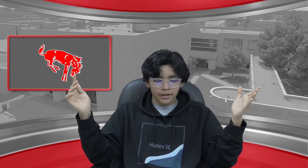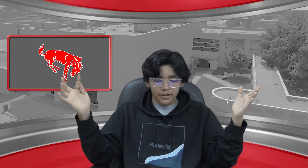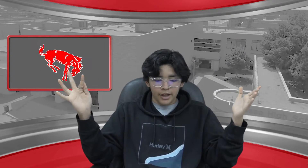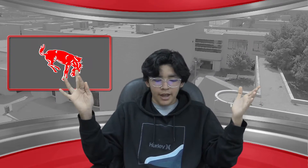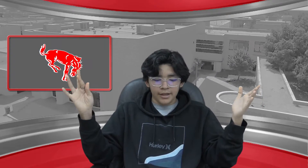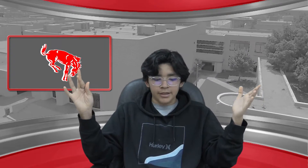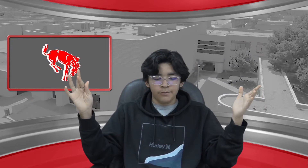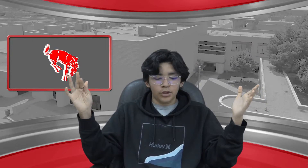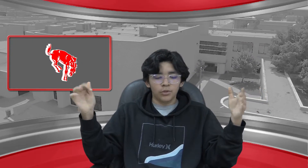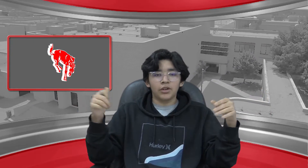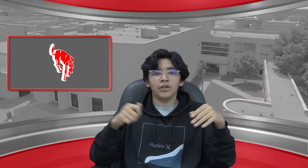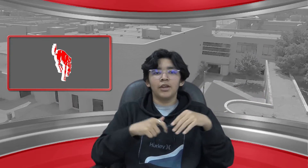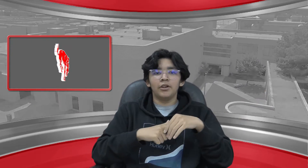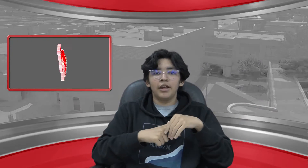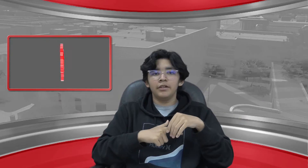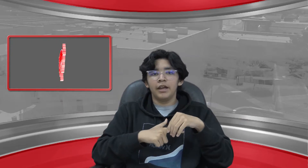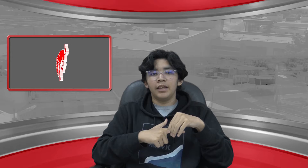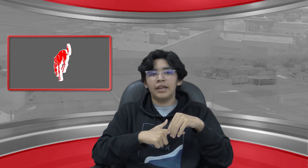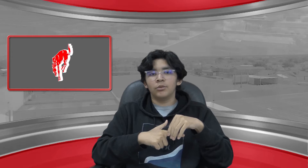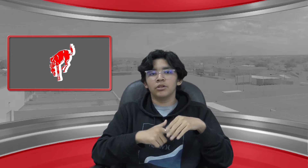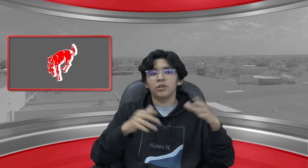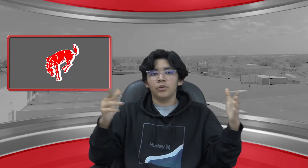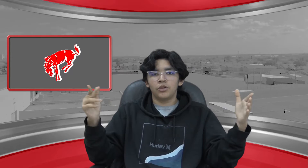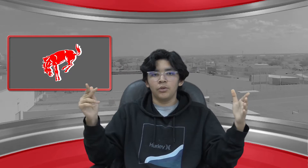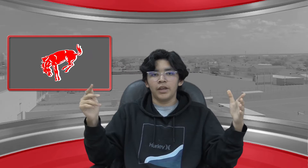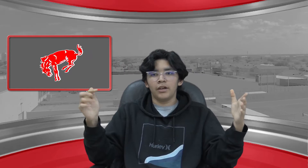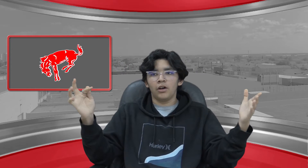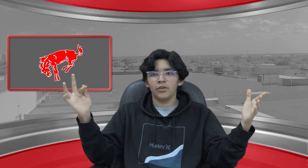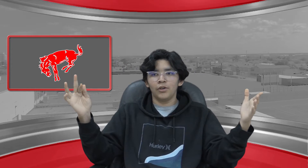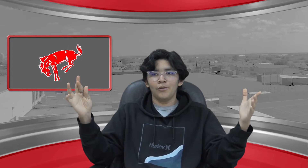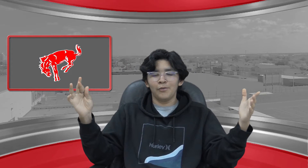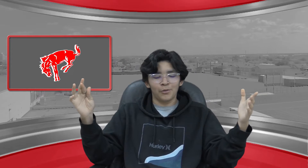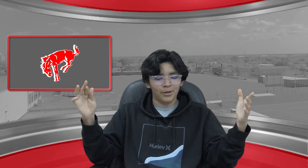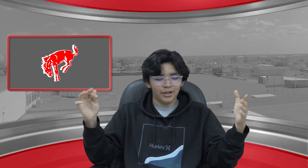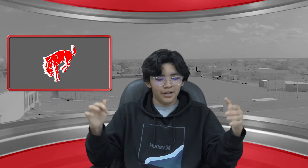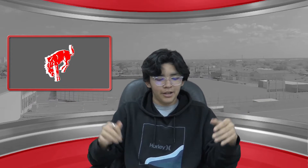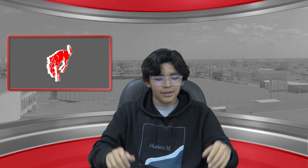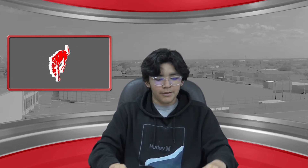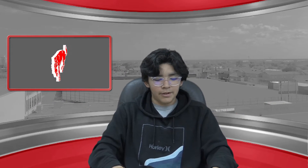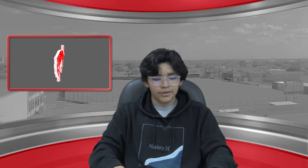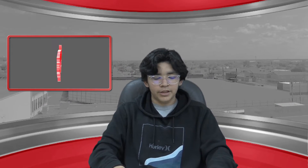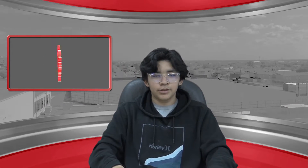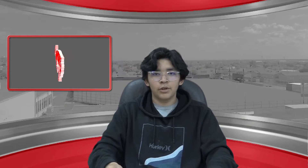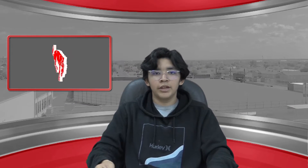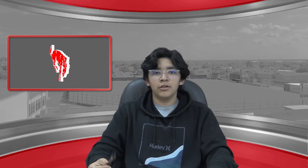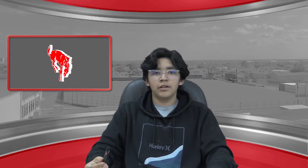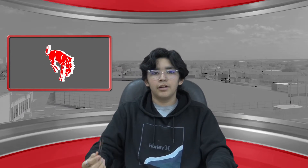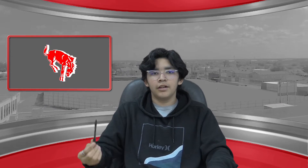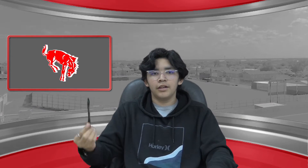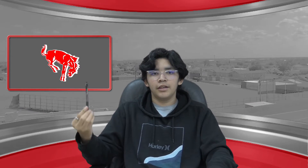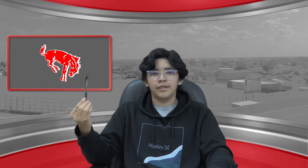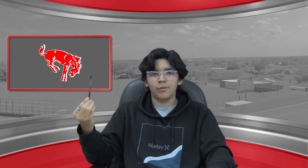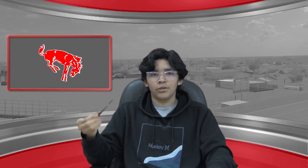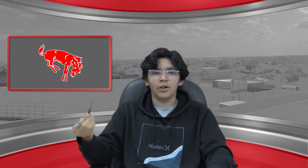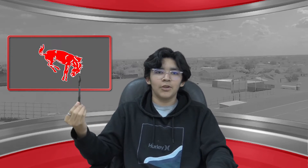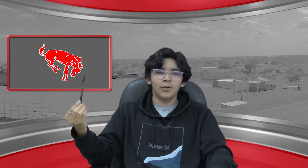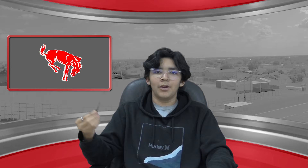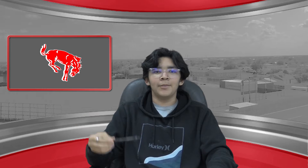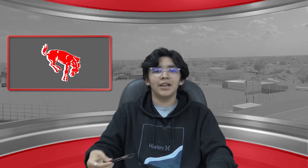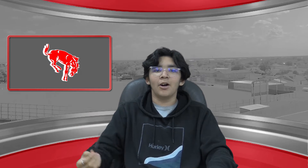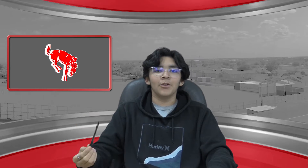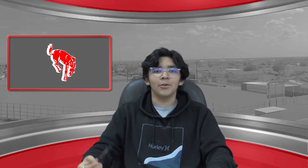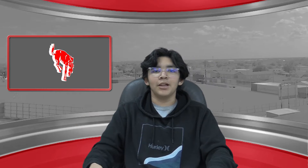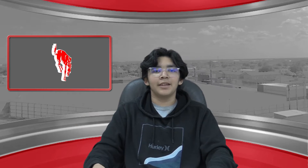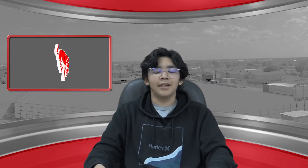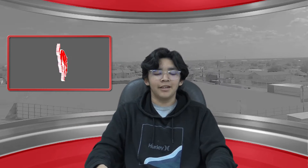Friday, and the voting will start Saturday, and it will close Tuesday. Also, for the favorite teacher voting, that will also,